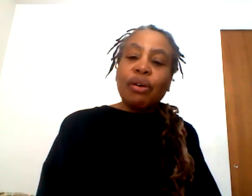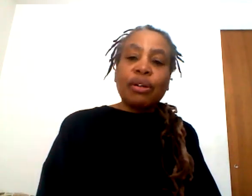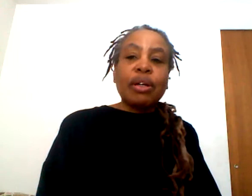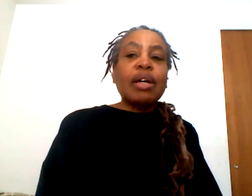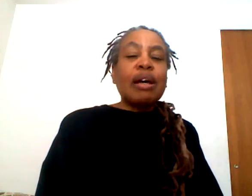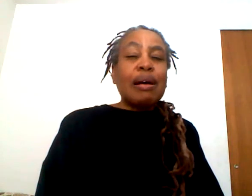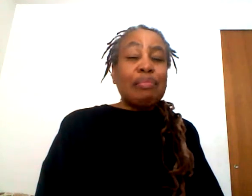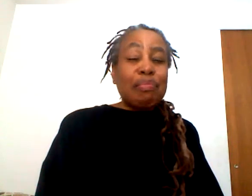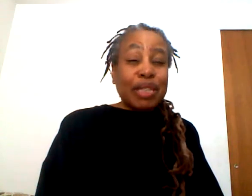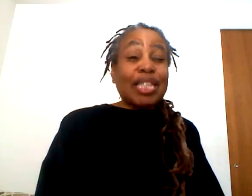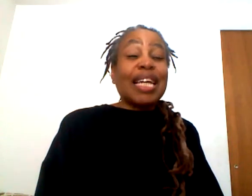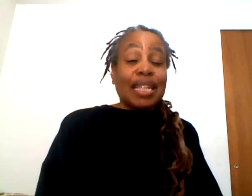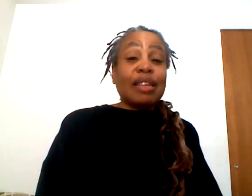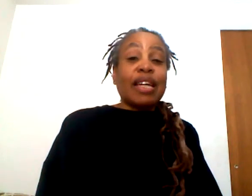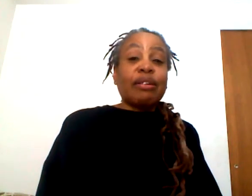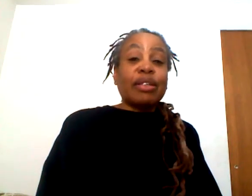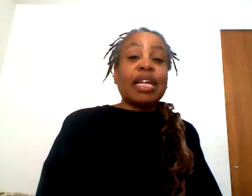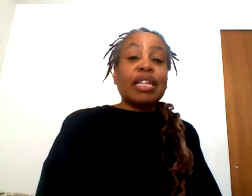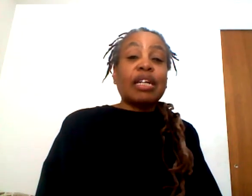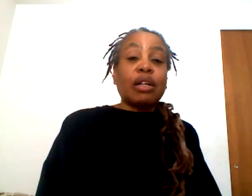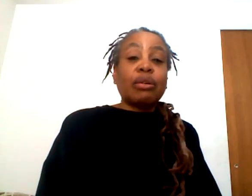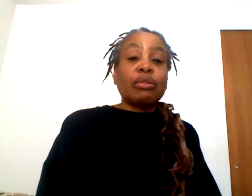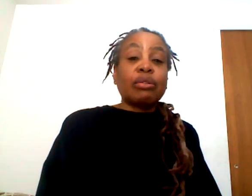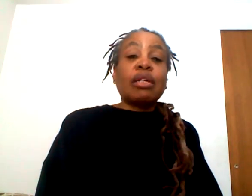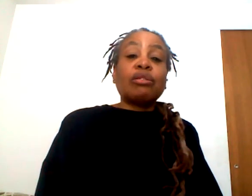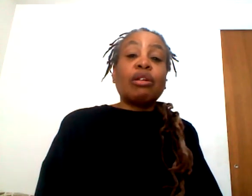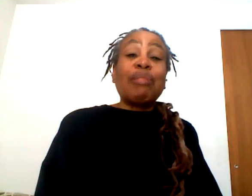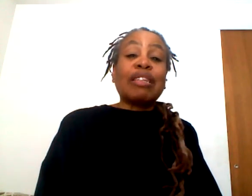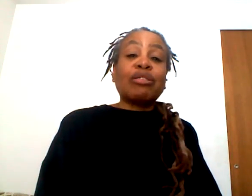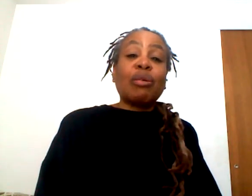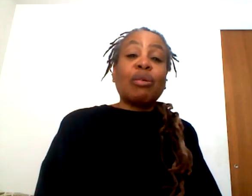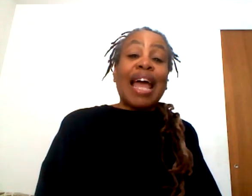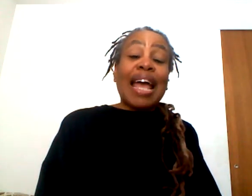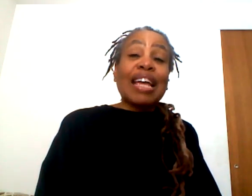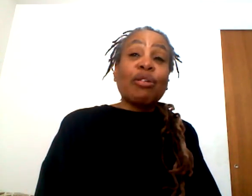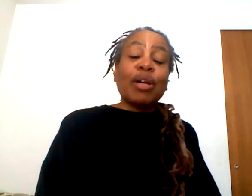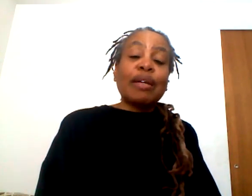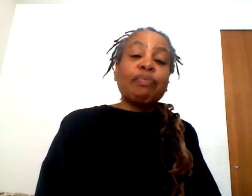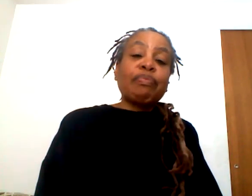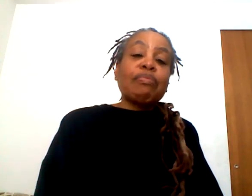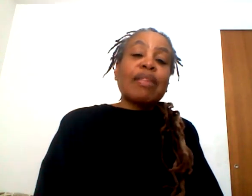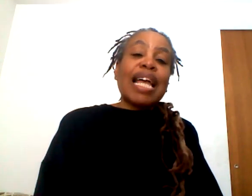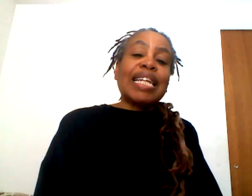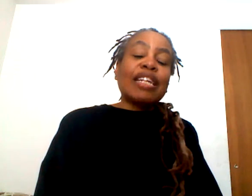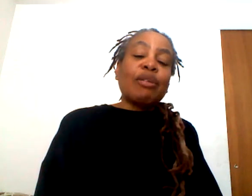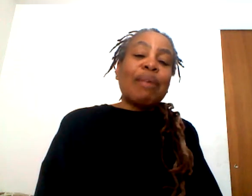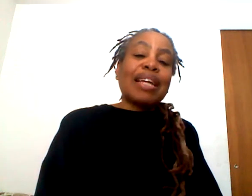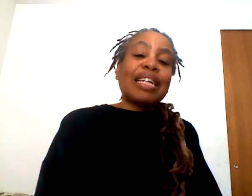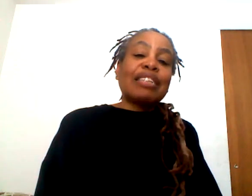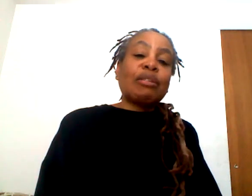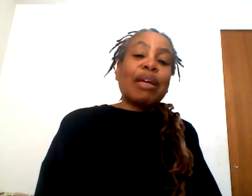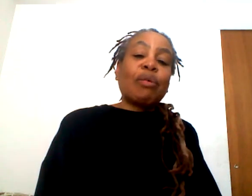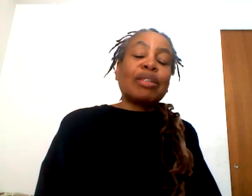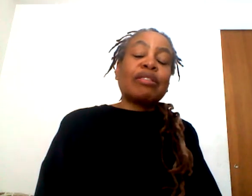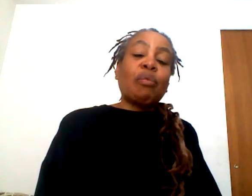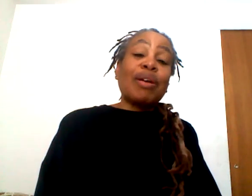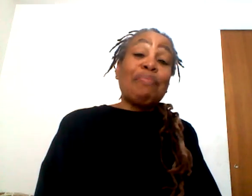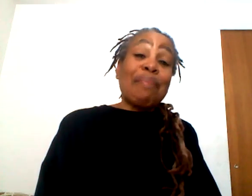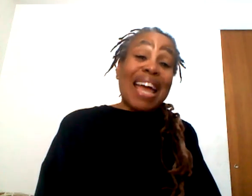vulgar, but you're getting there. You're getting close. So to make someone angry, and idiomatically to make someone